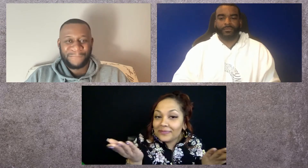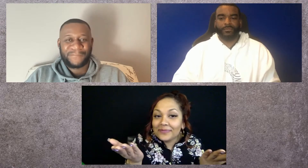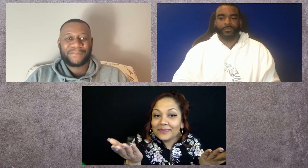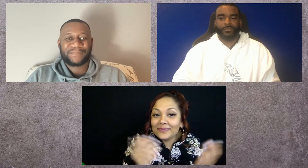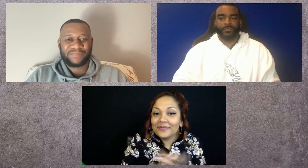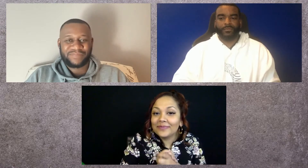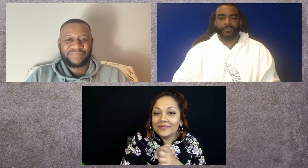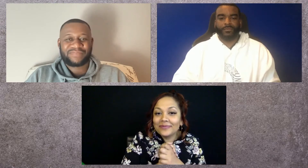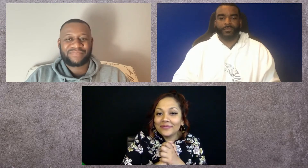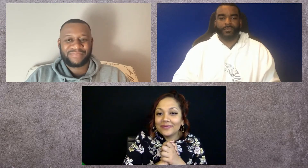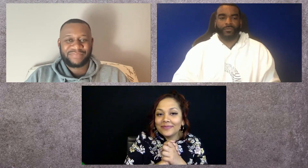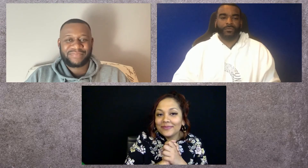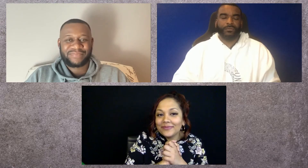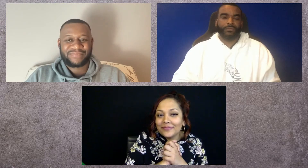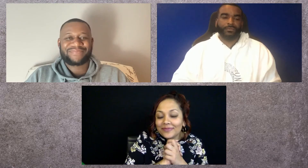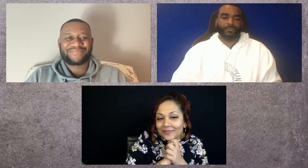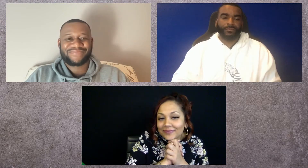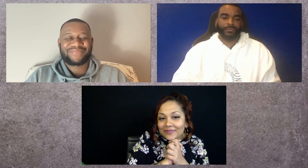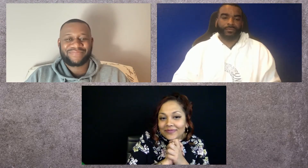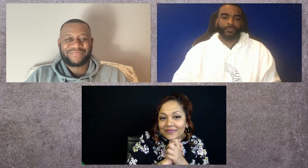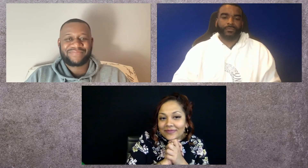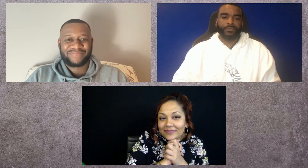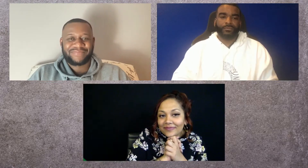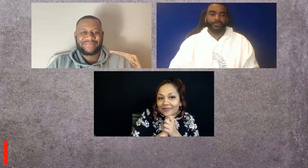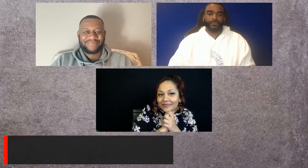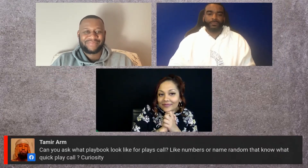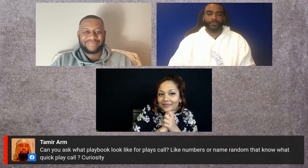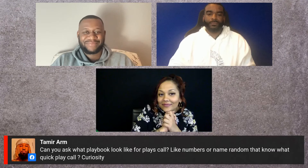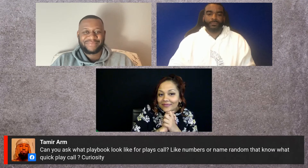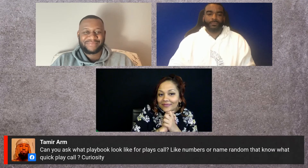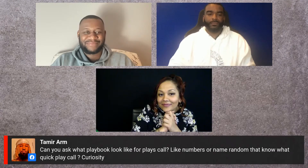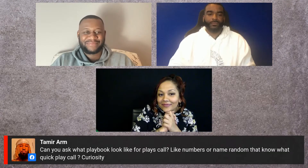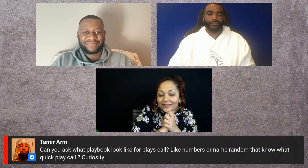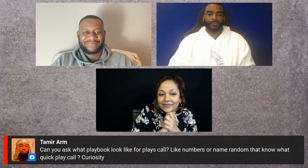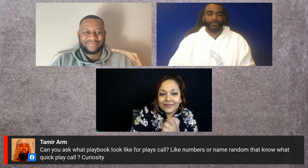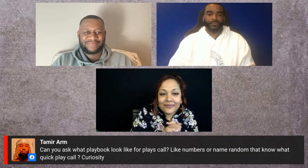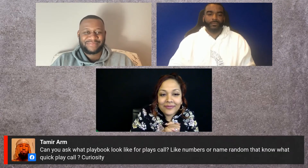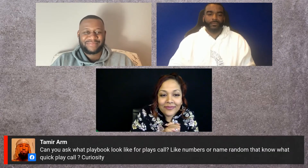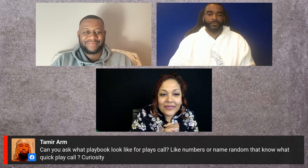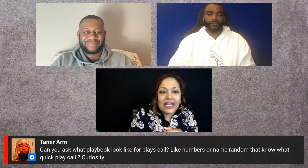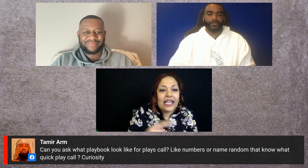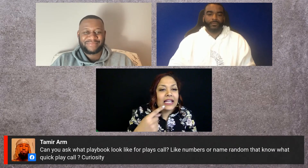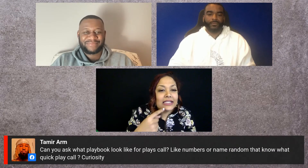They might want to ask Tim. Anybody?